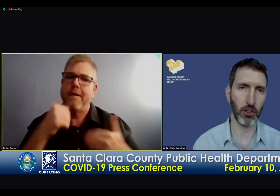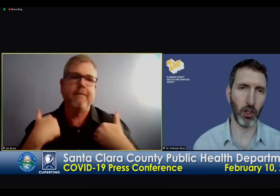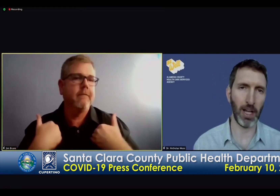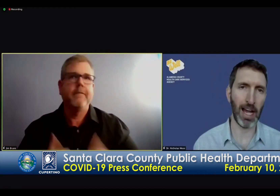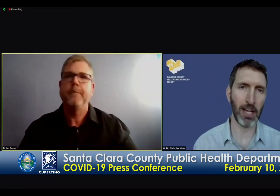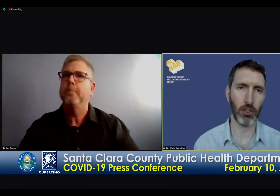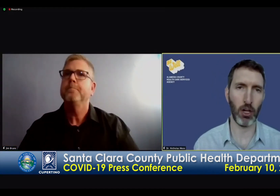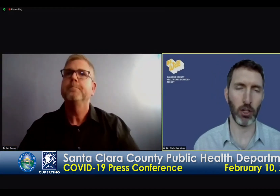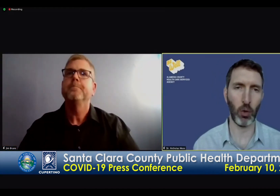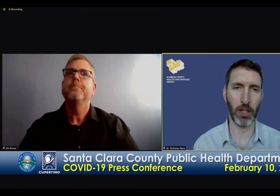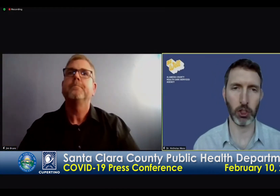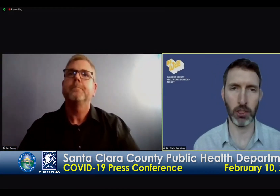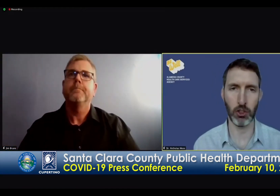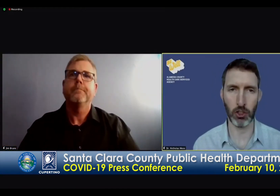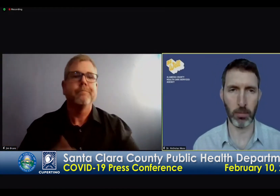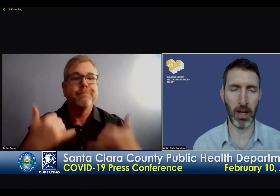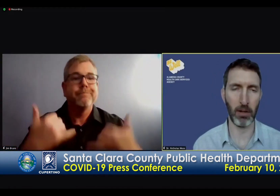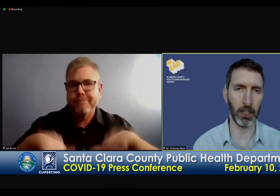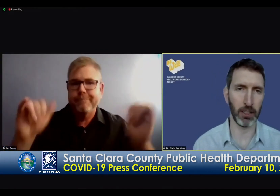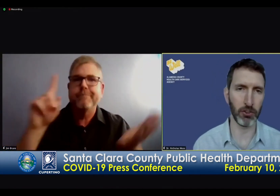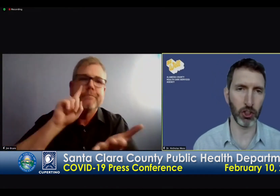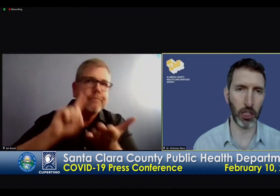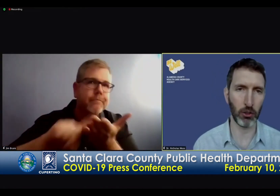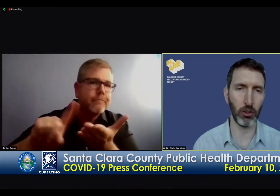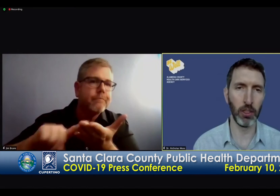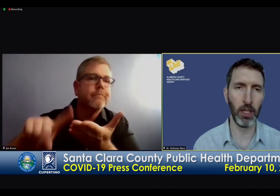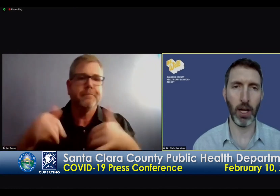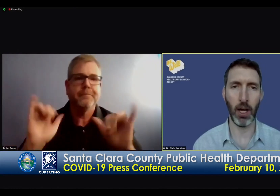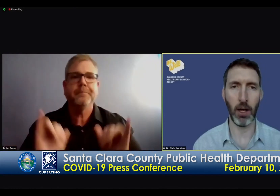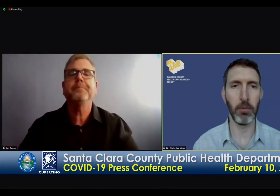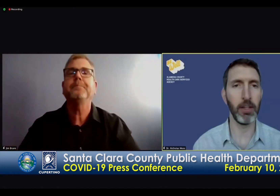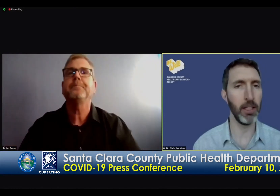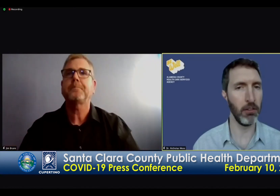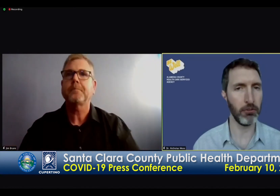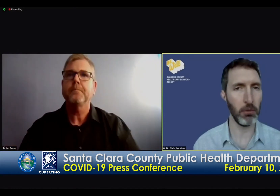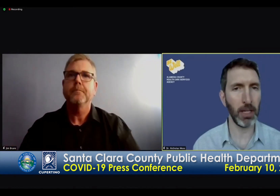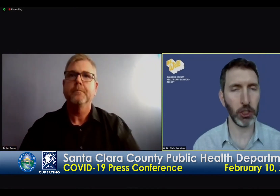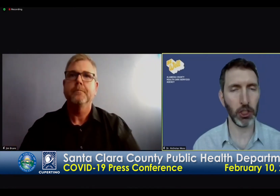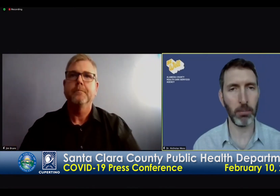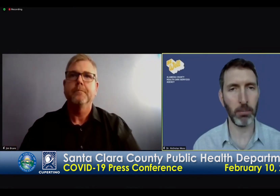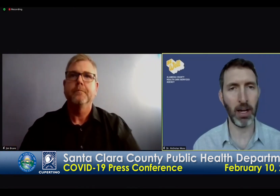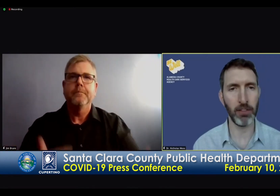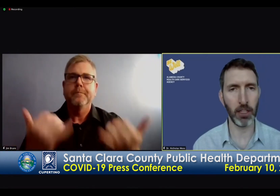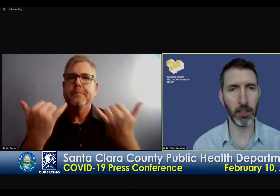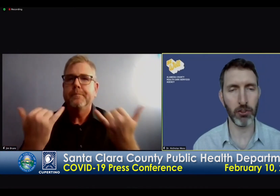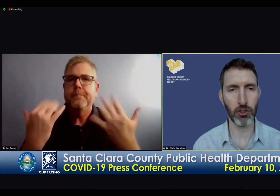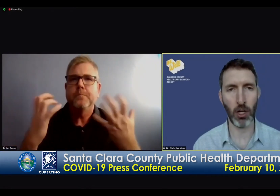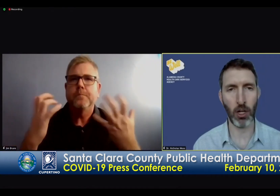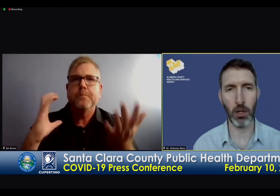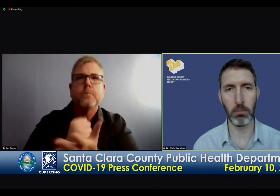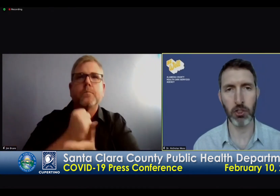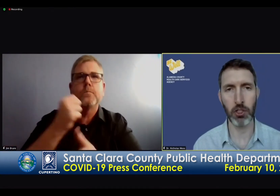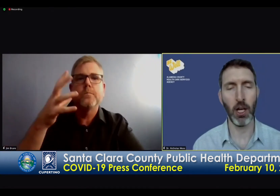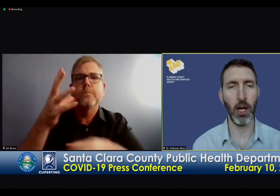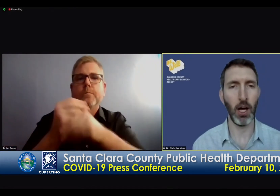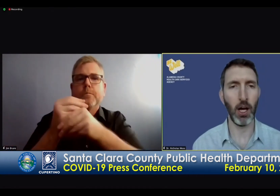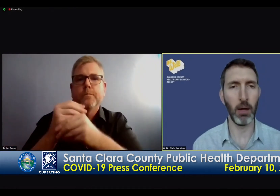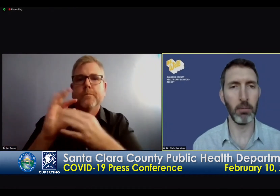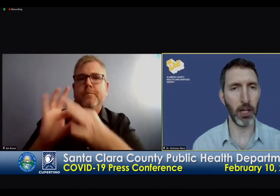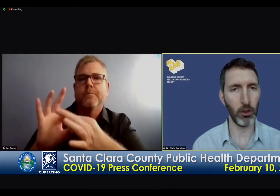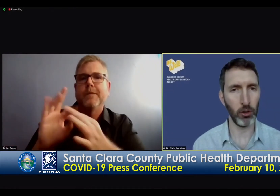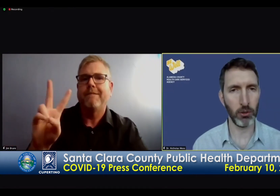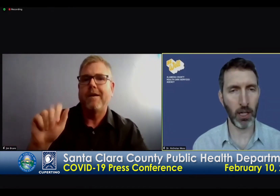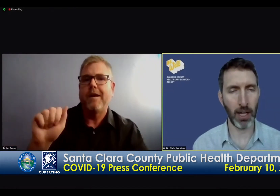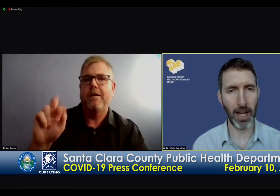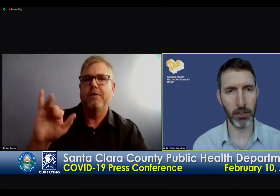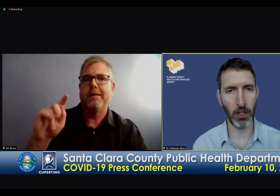the last question, just about variants in general. The information about variants comes, not